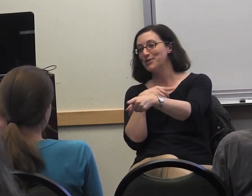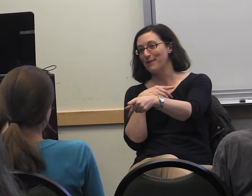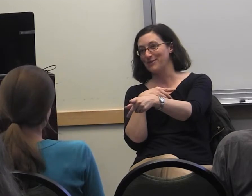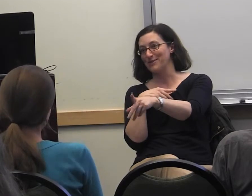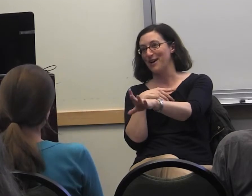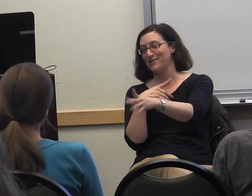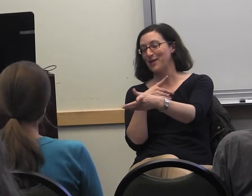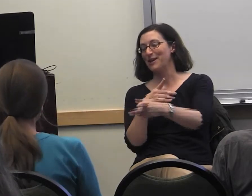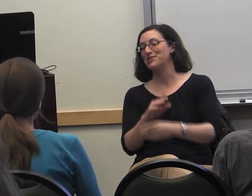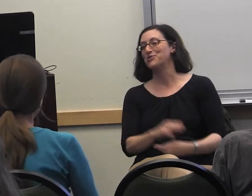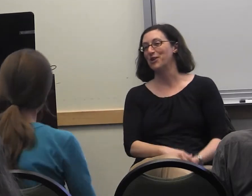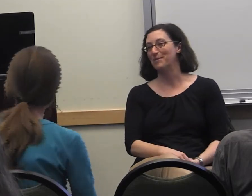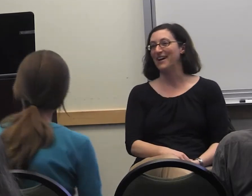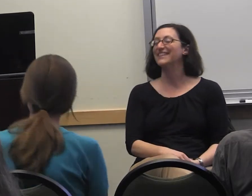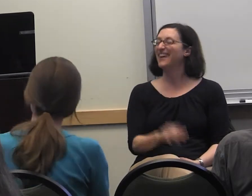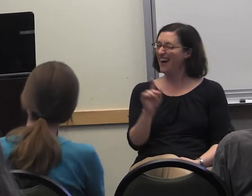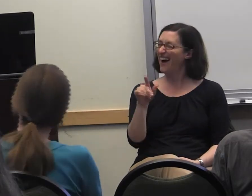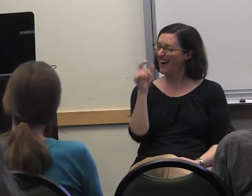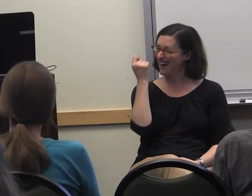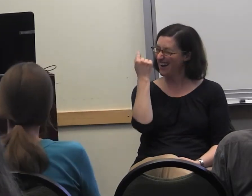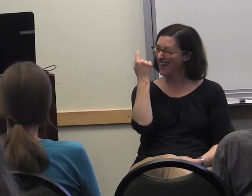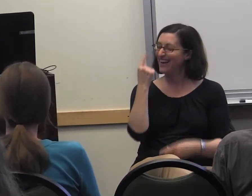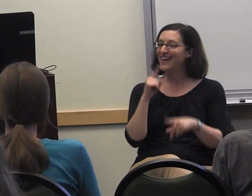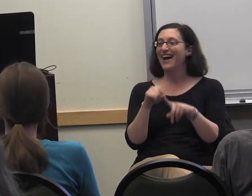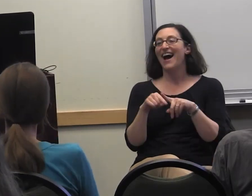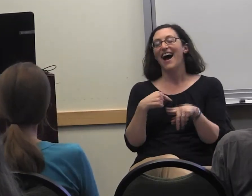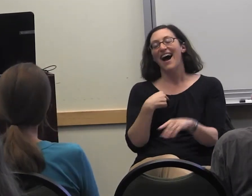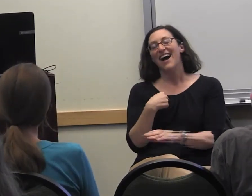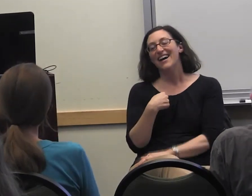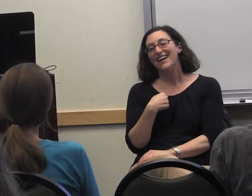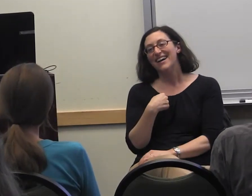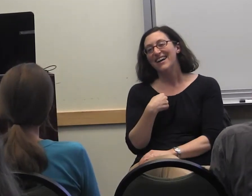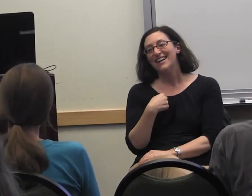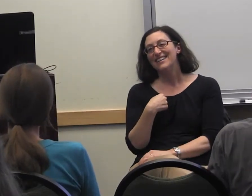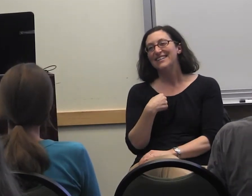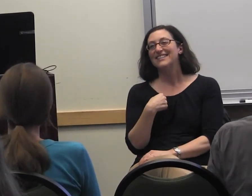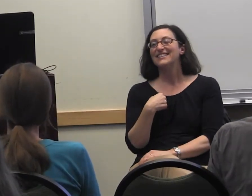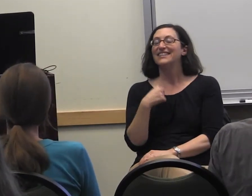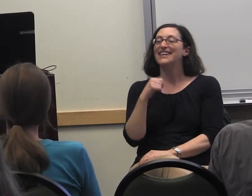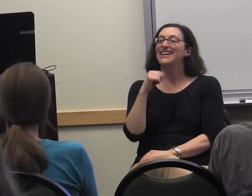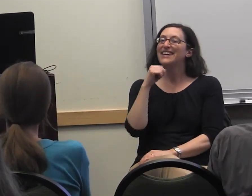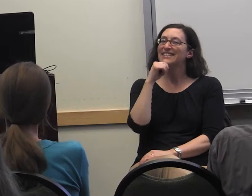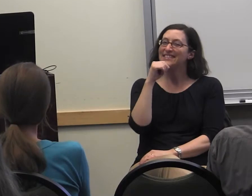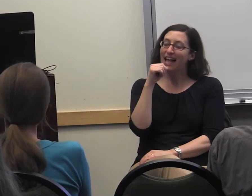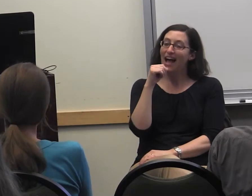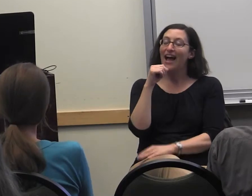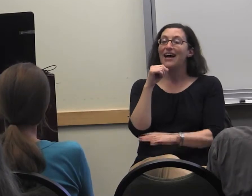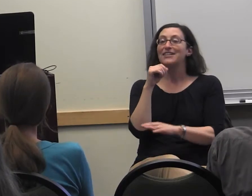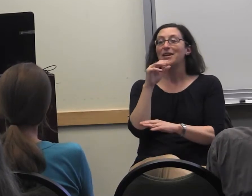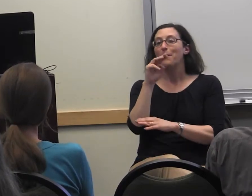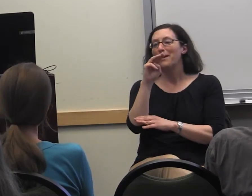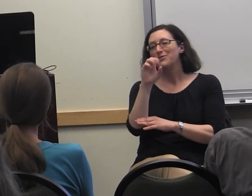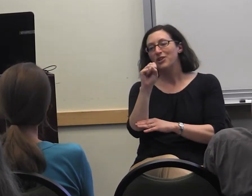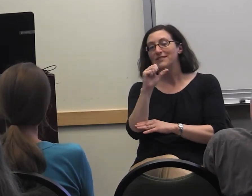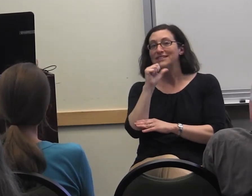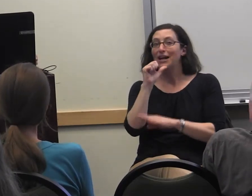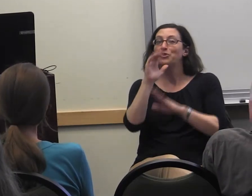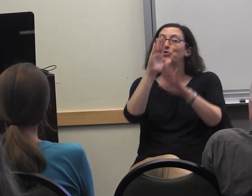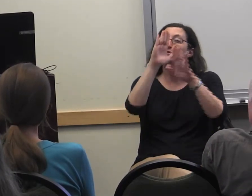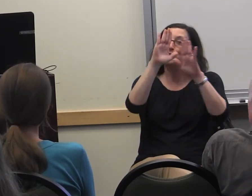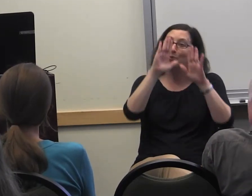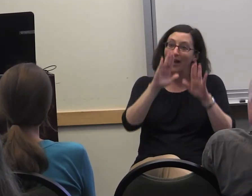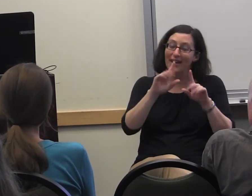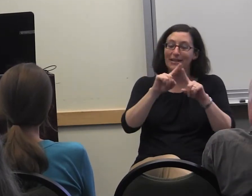yeah. So I don't use Microsoft, so I'm not sure. But well, I don't. It's not that their stuff is all so great, but I think they work with